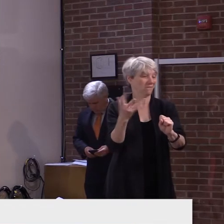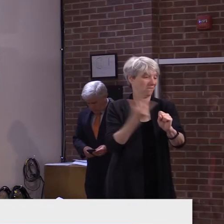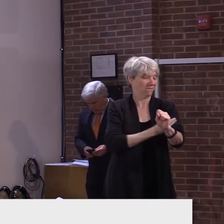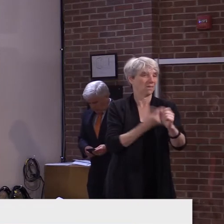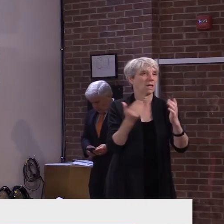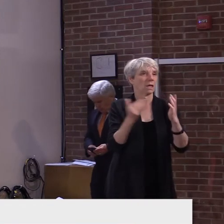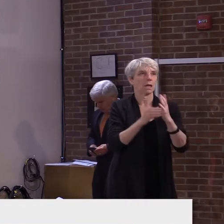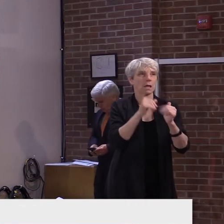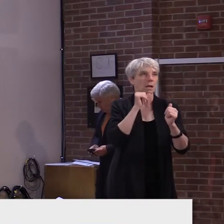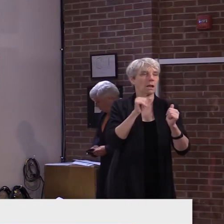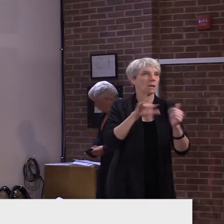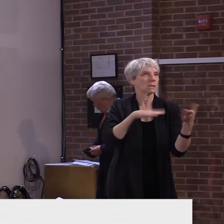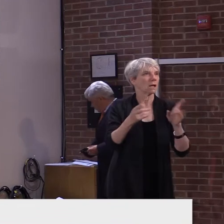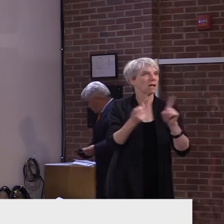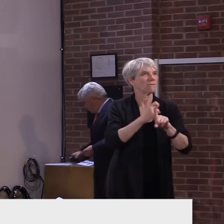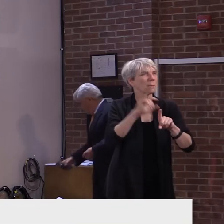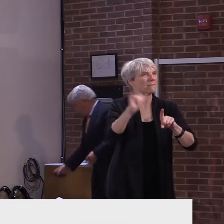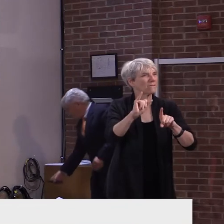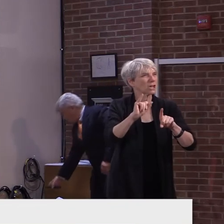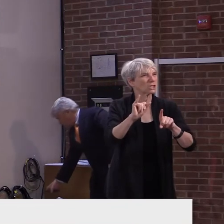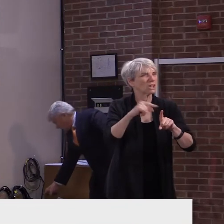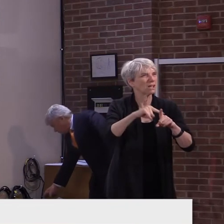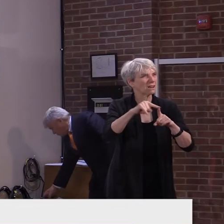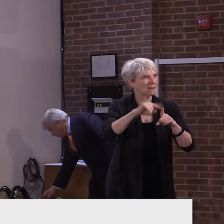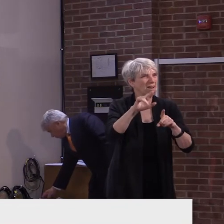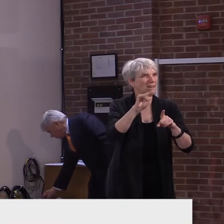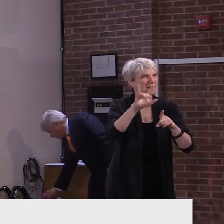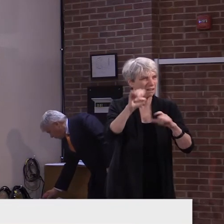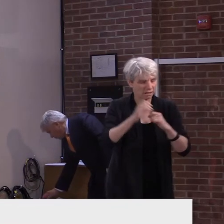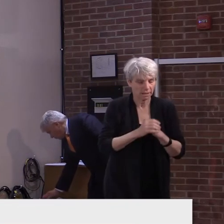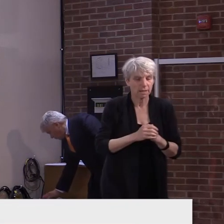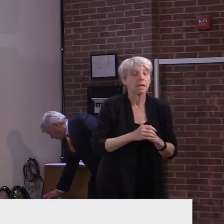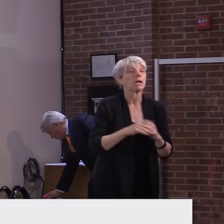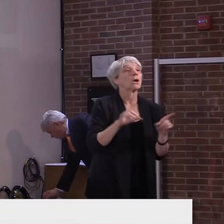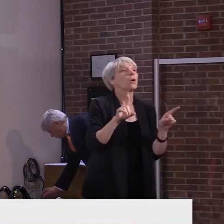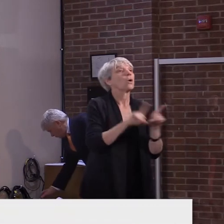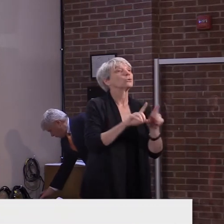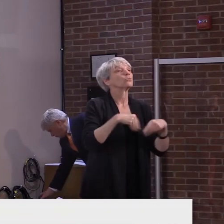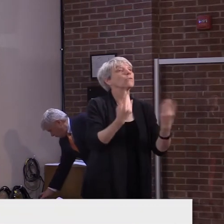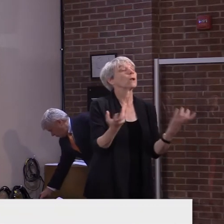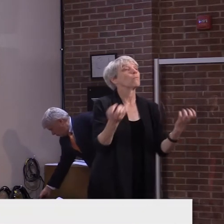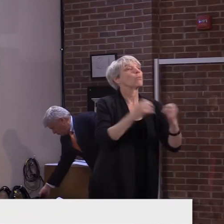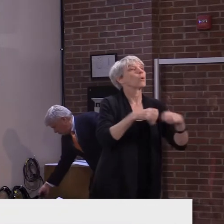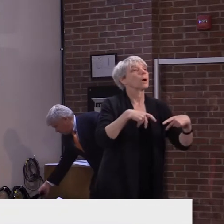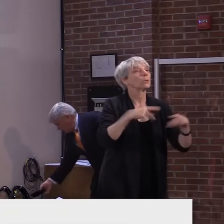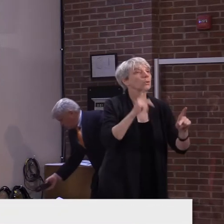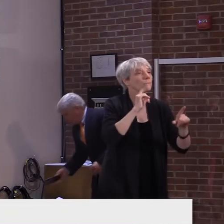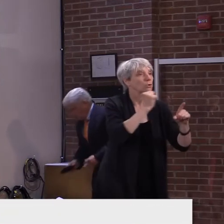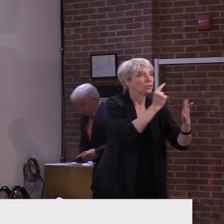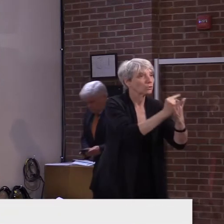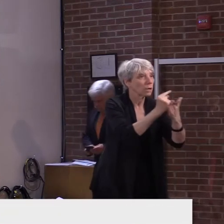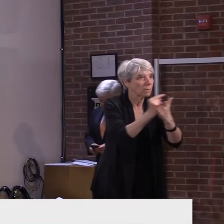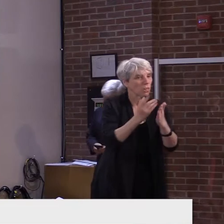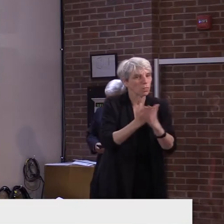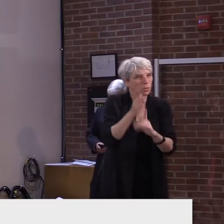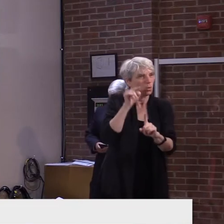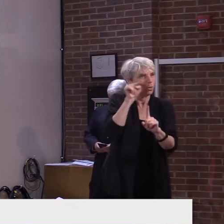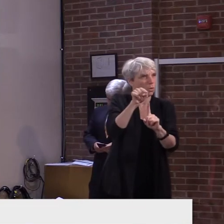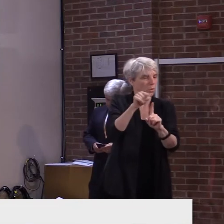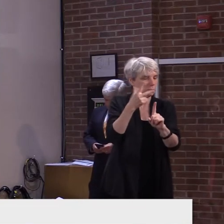locations. We are also working to expand access to medication-assisted treatment through syringe service